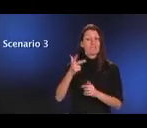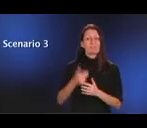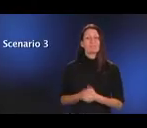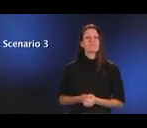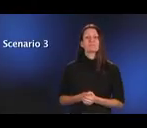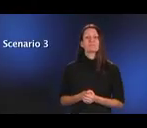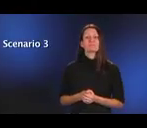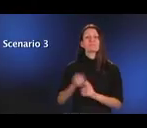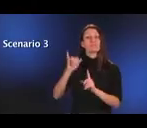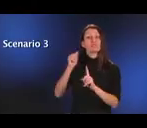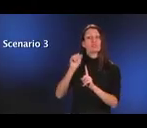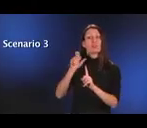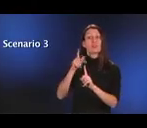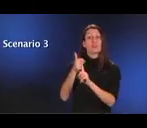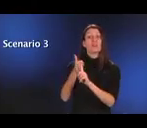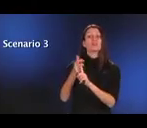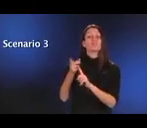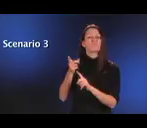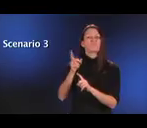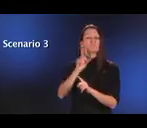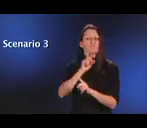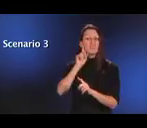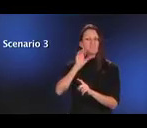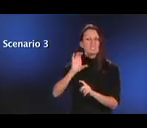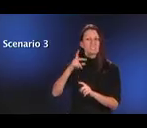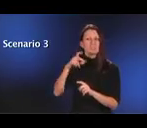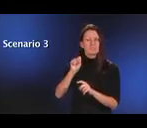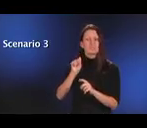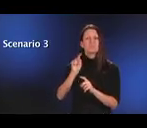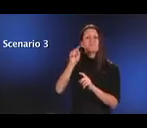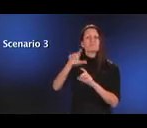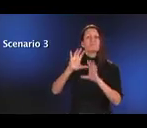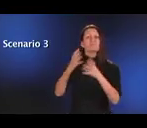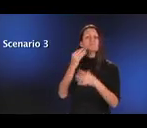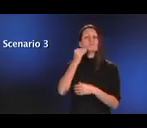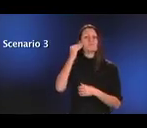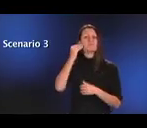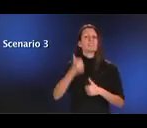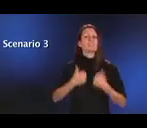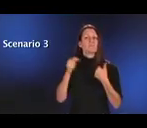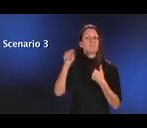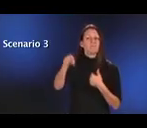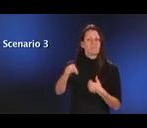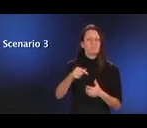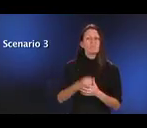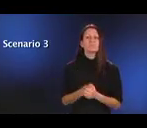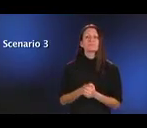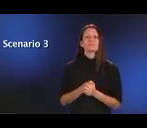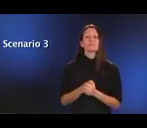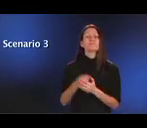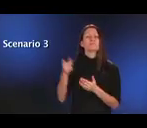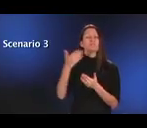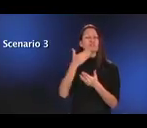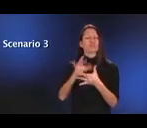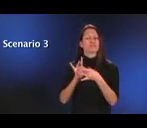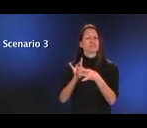Scenario 3. Jack is a deaf peer support specialist who works at a group home. He has a good